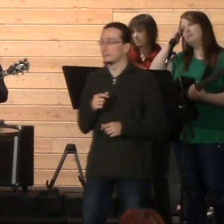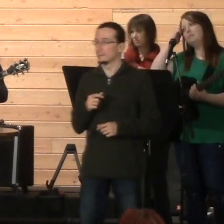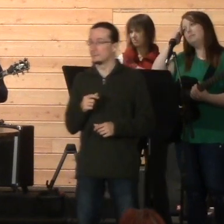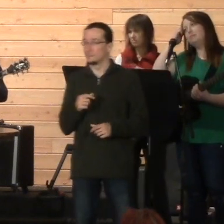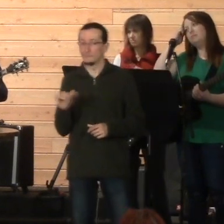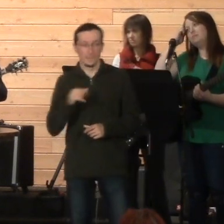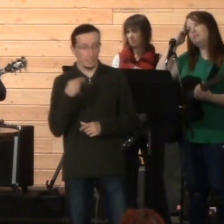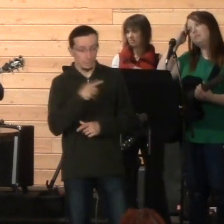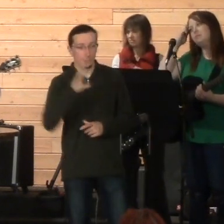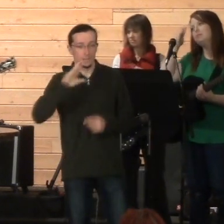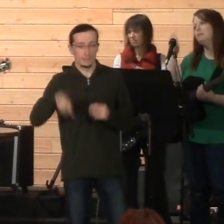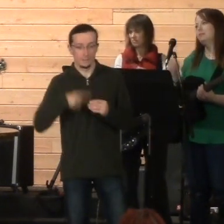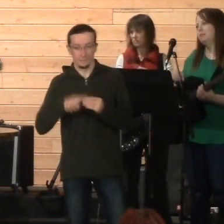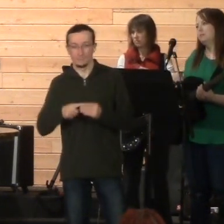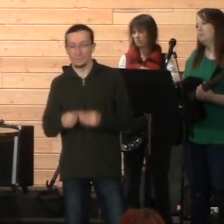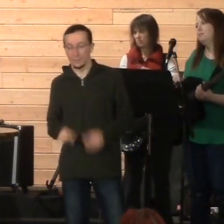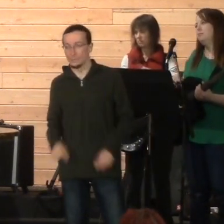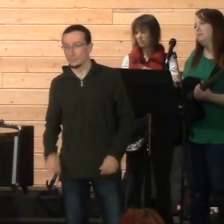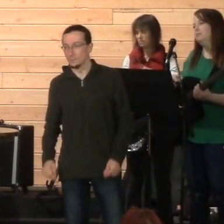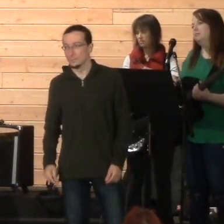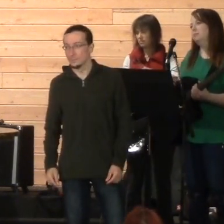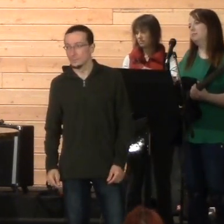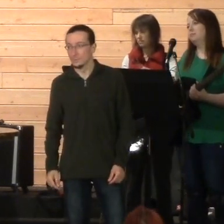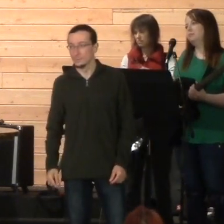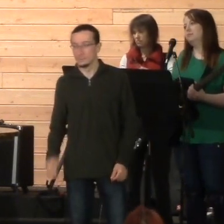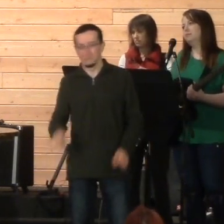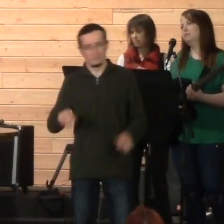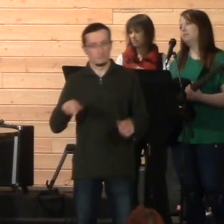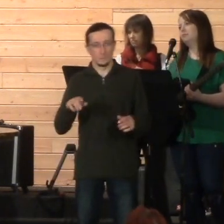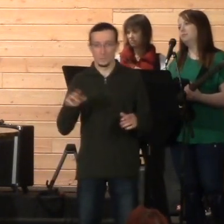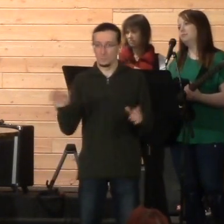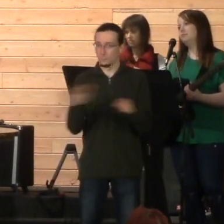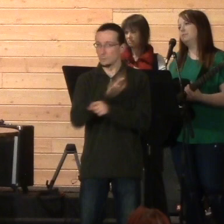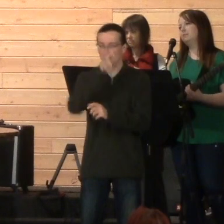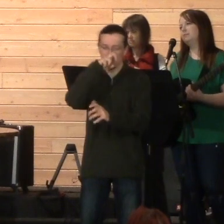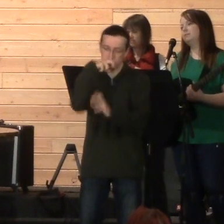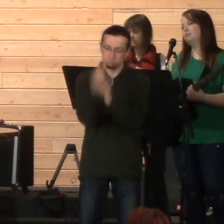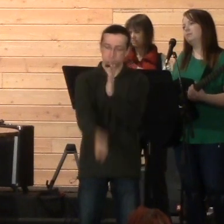Just like you're talking about. Be all in.